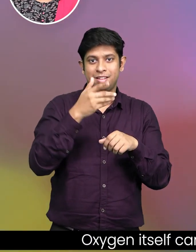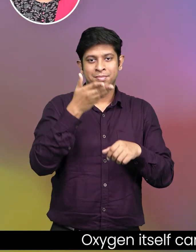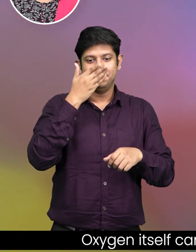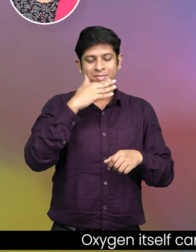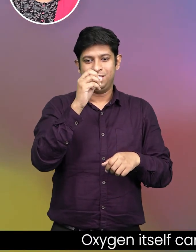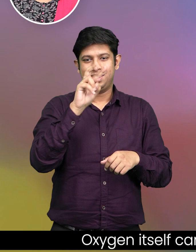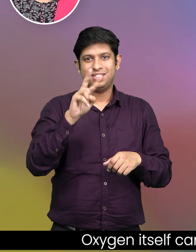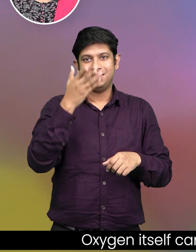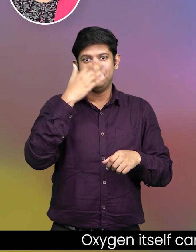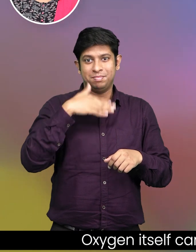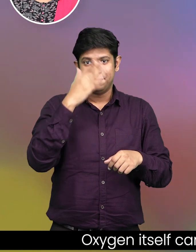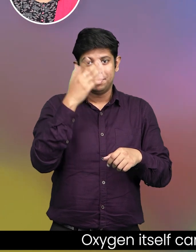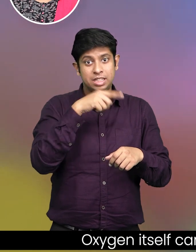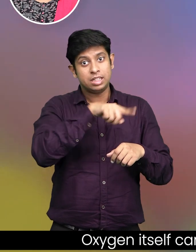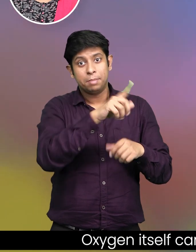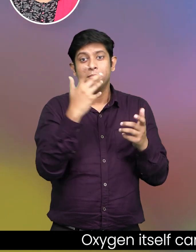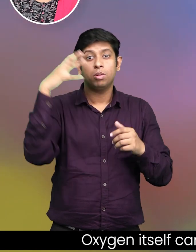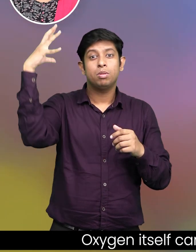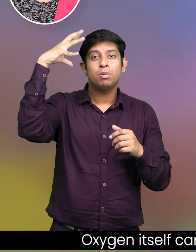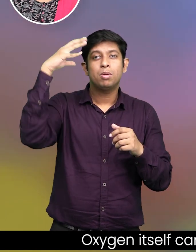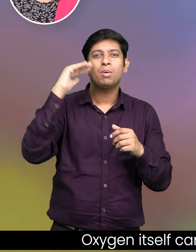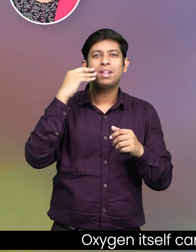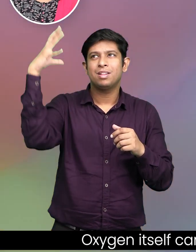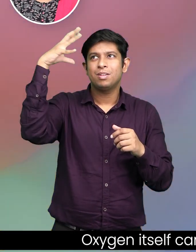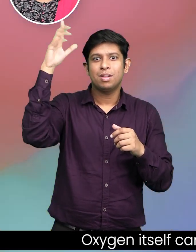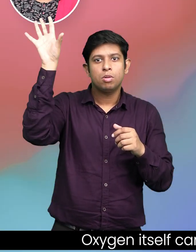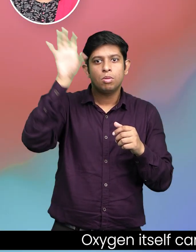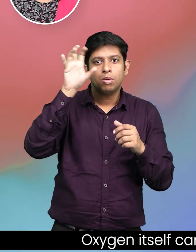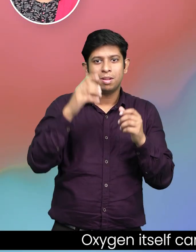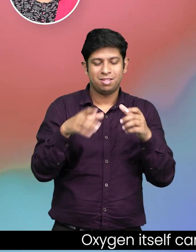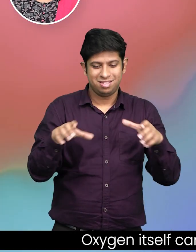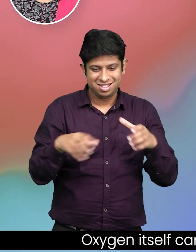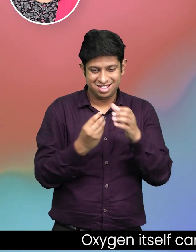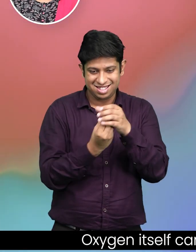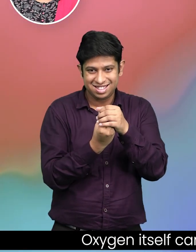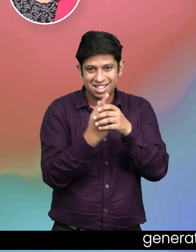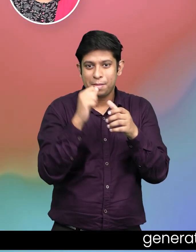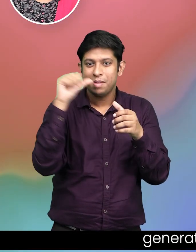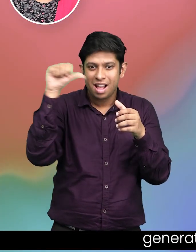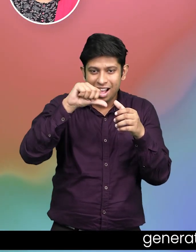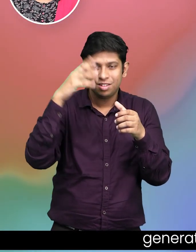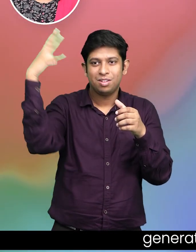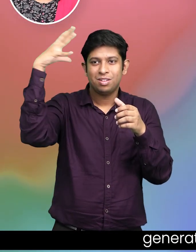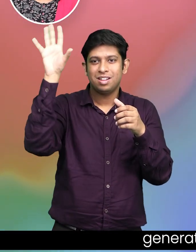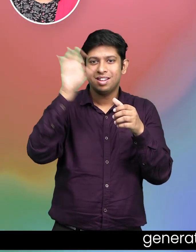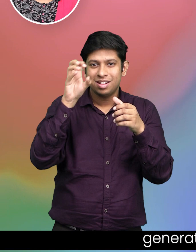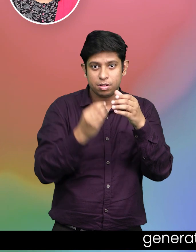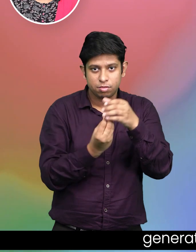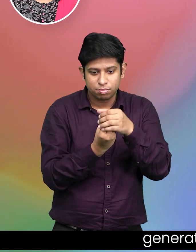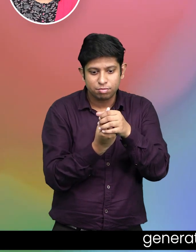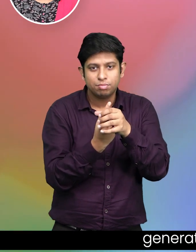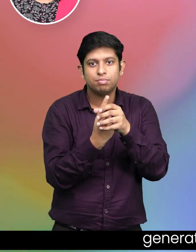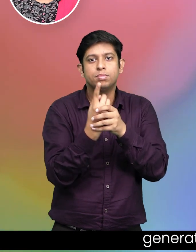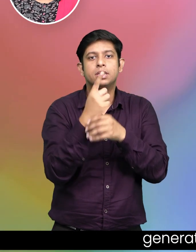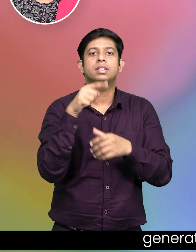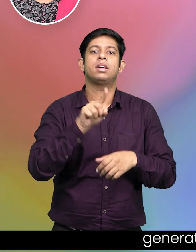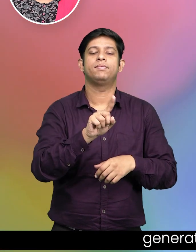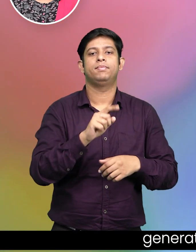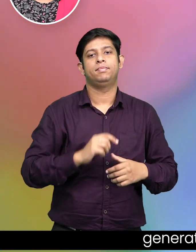Oxygen itself can be considered as a waste product generated during